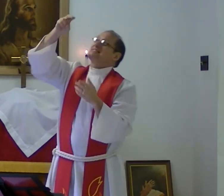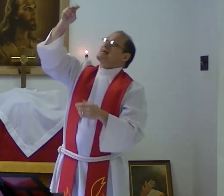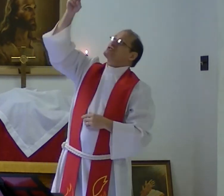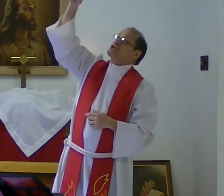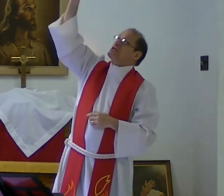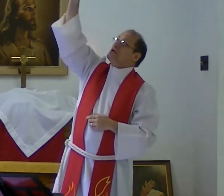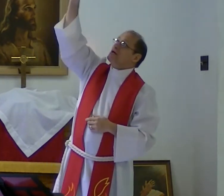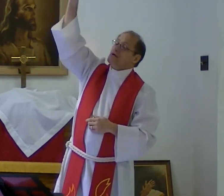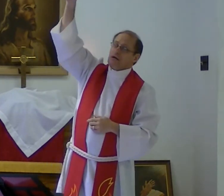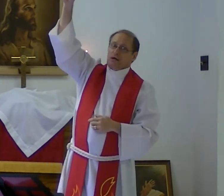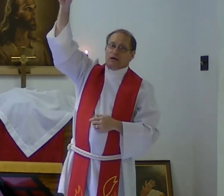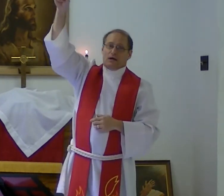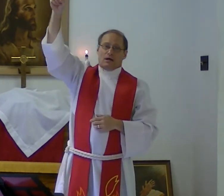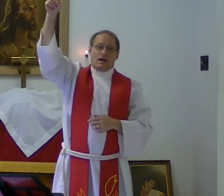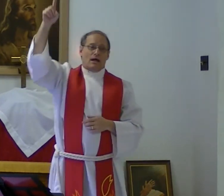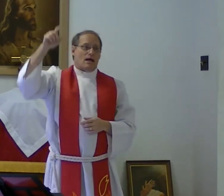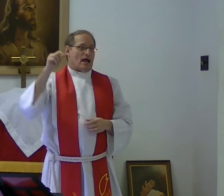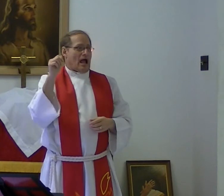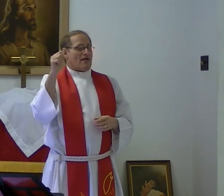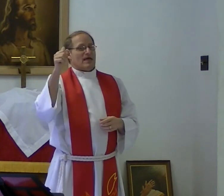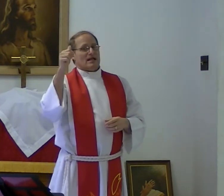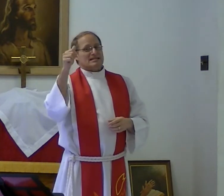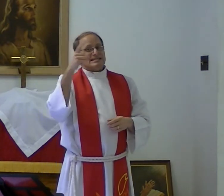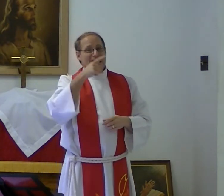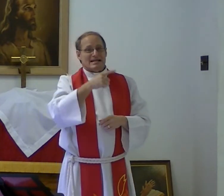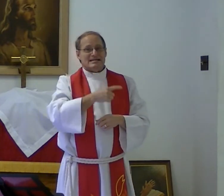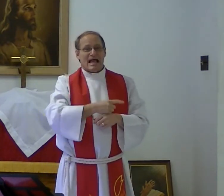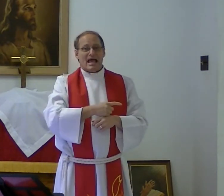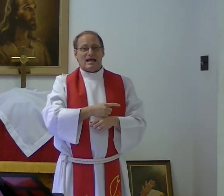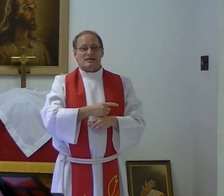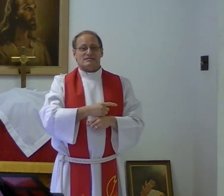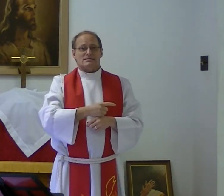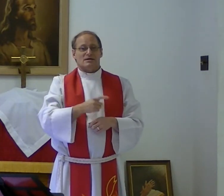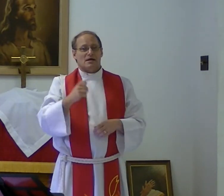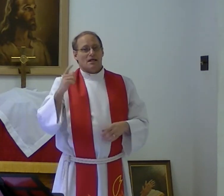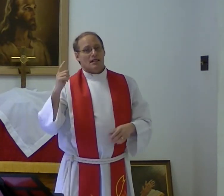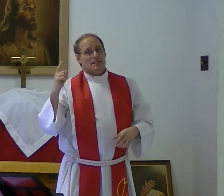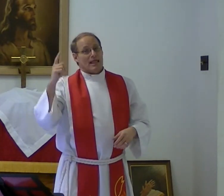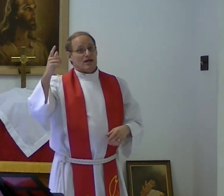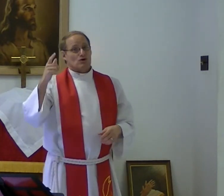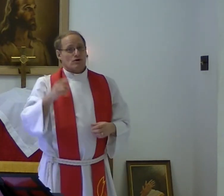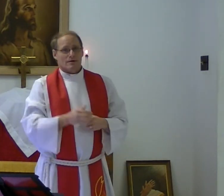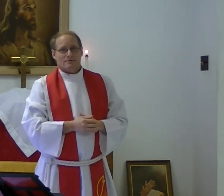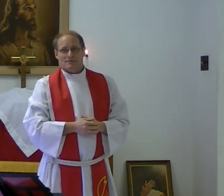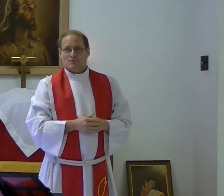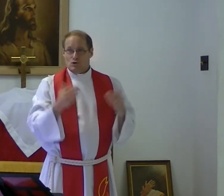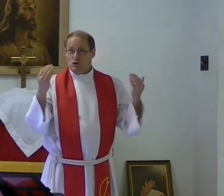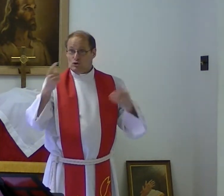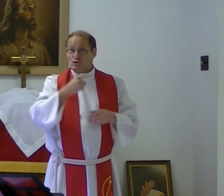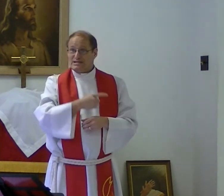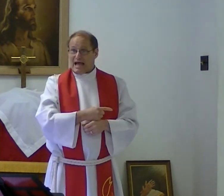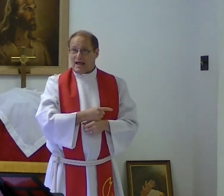ascension. And then, ten days later, today,